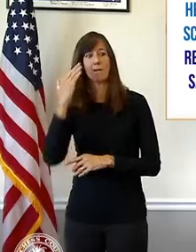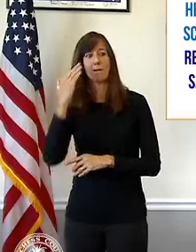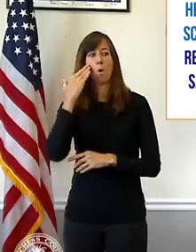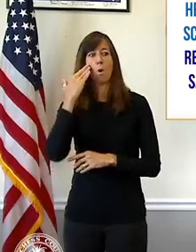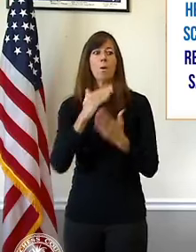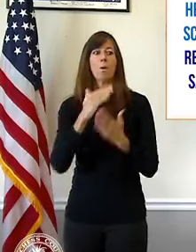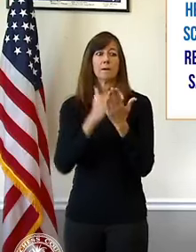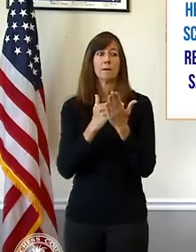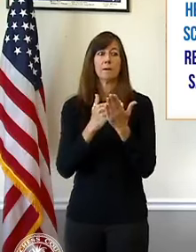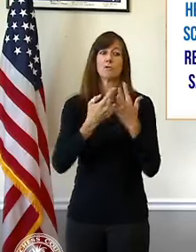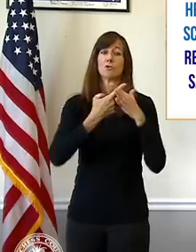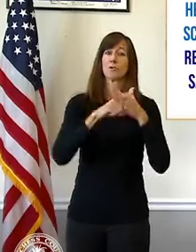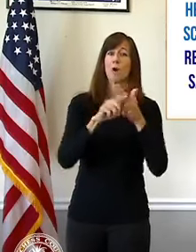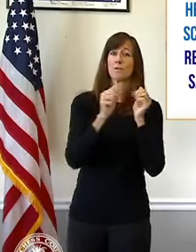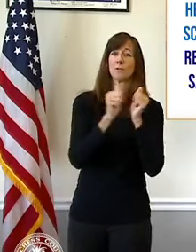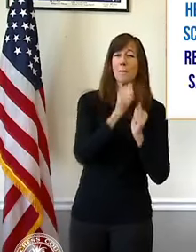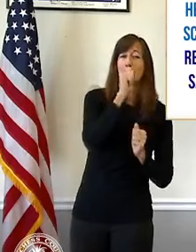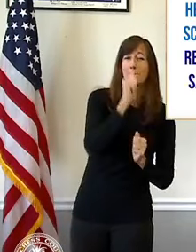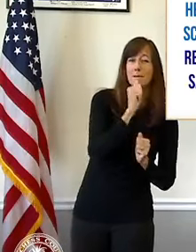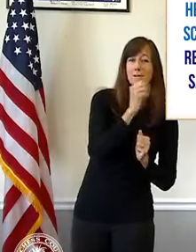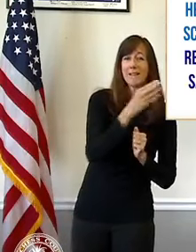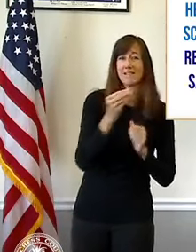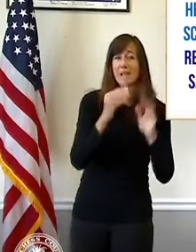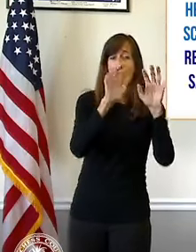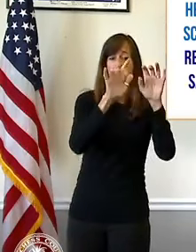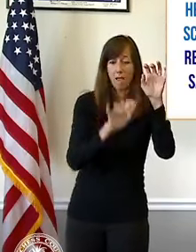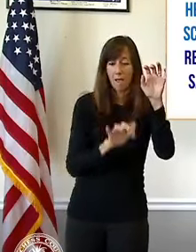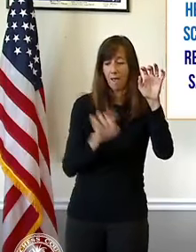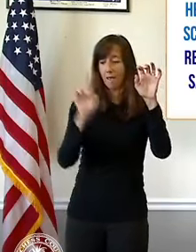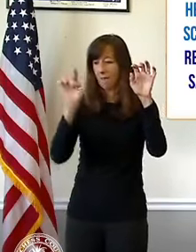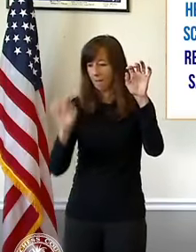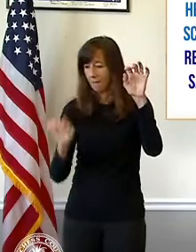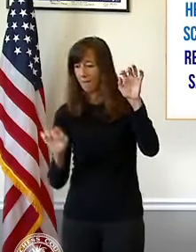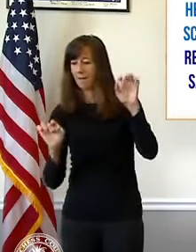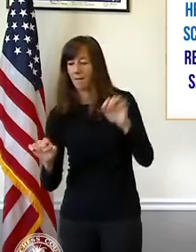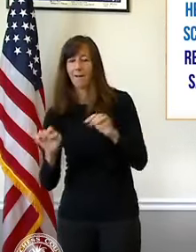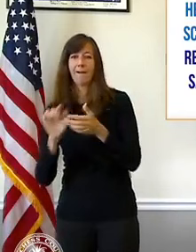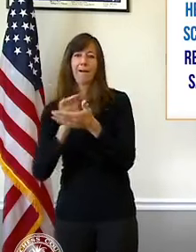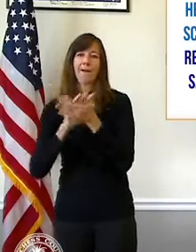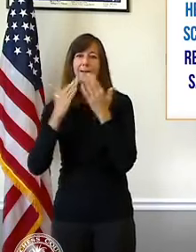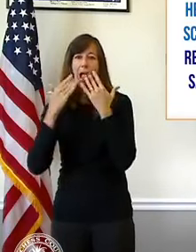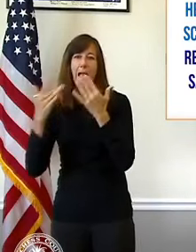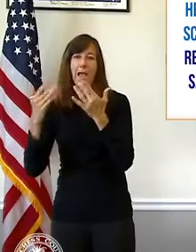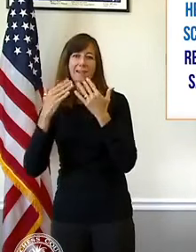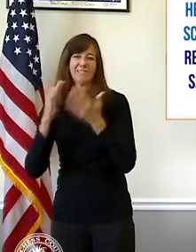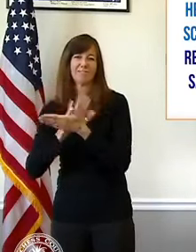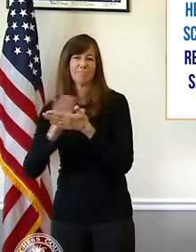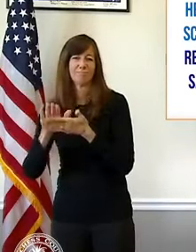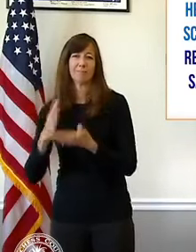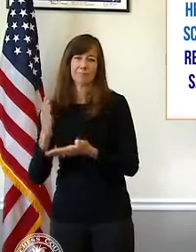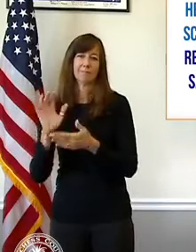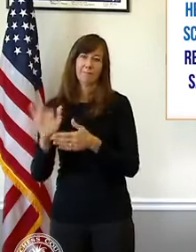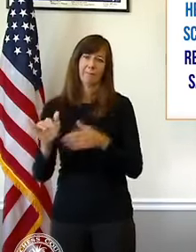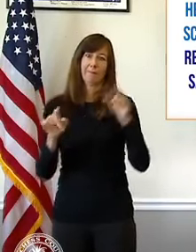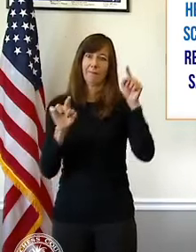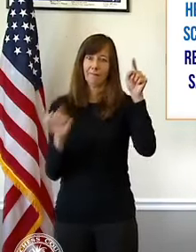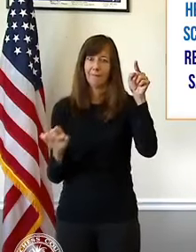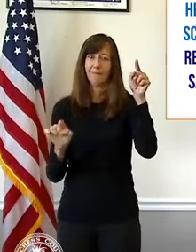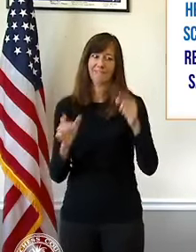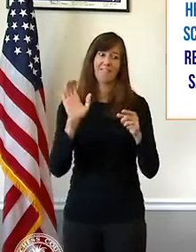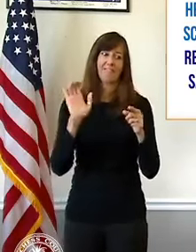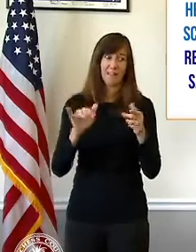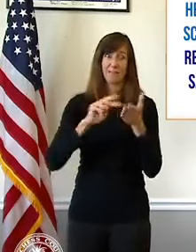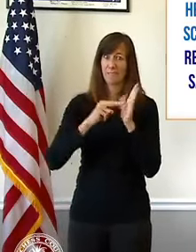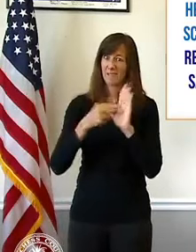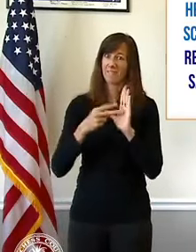kindness. Those things are infectious too. So I understand the real frustration that people have. We know that people want to